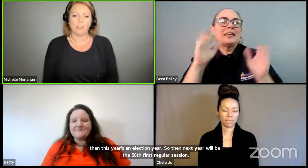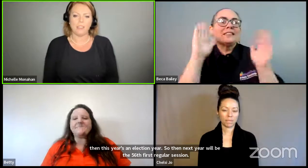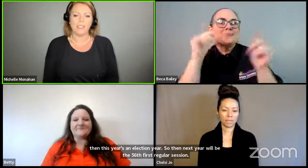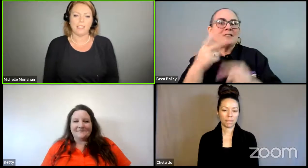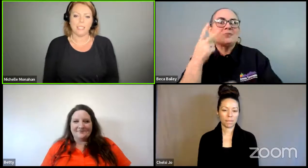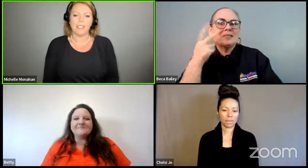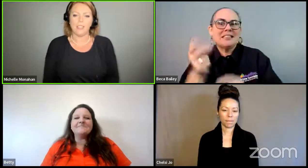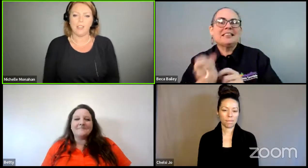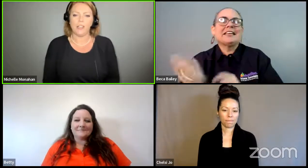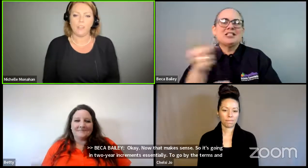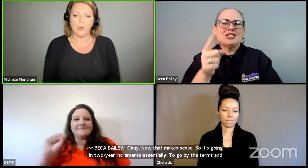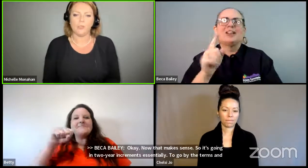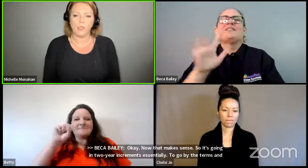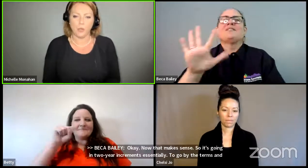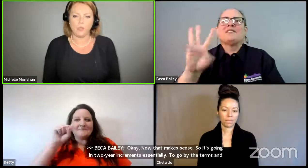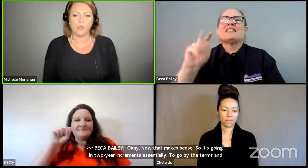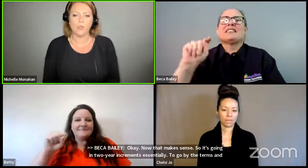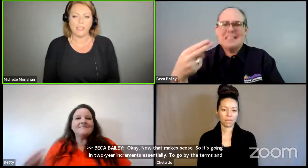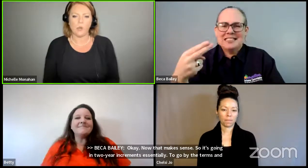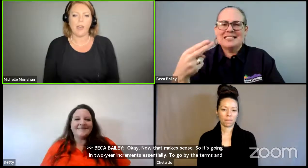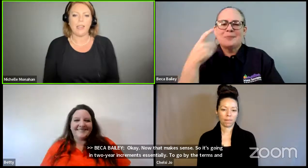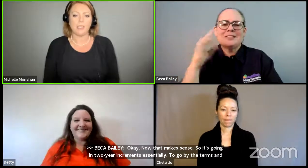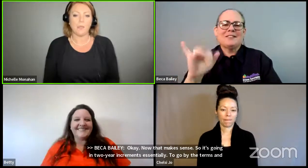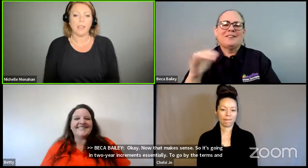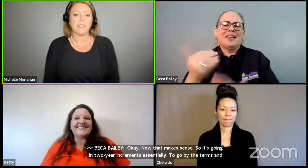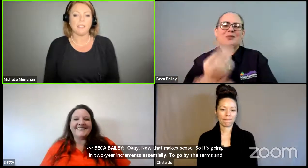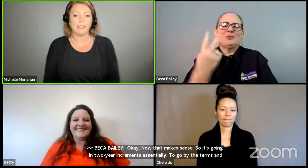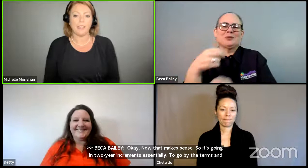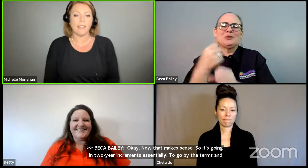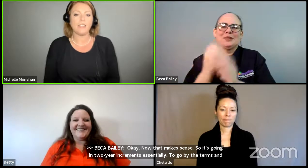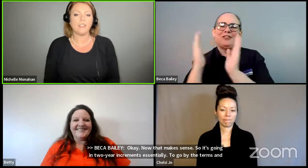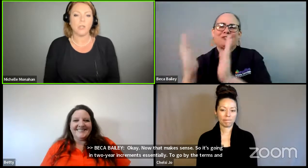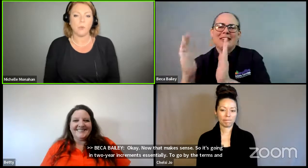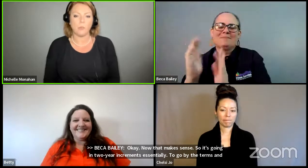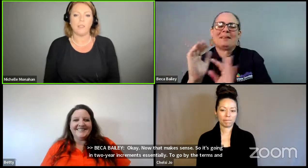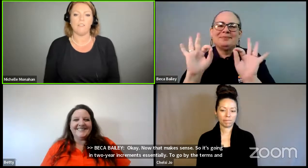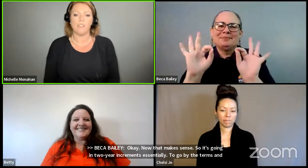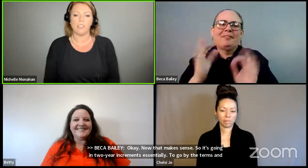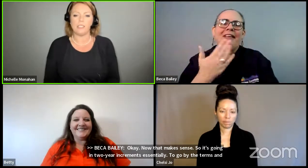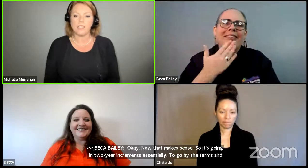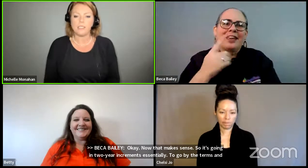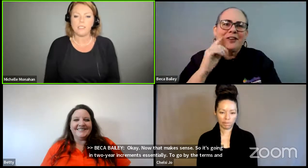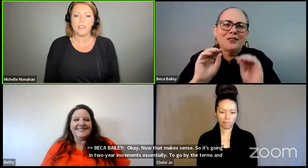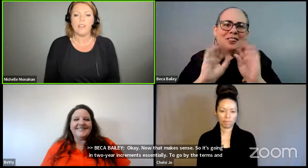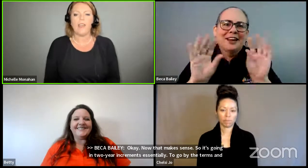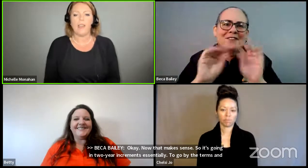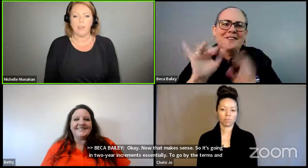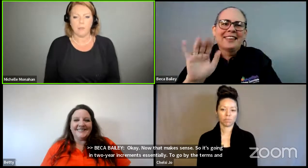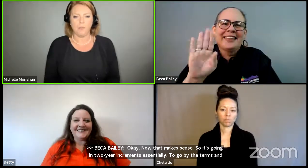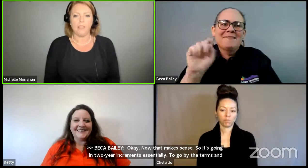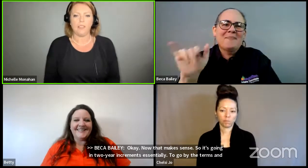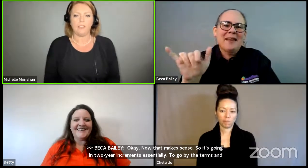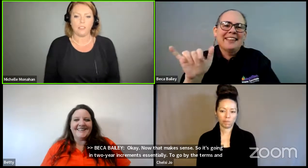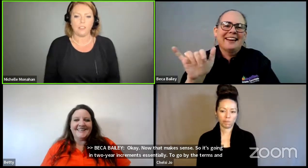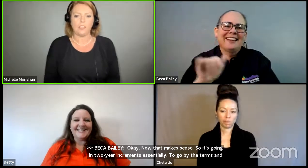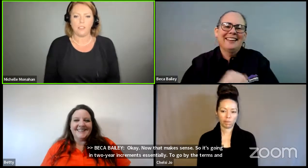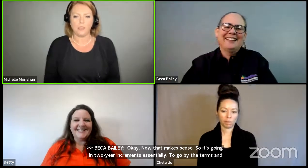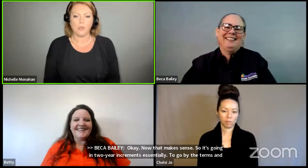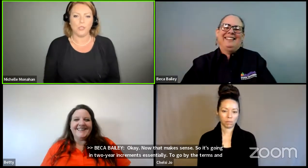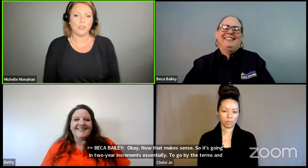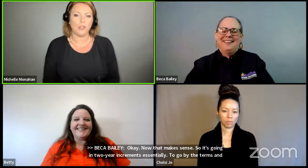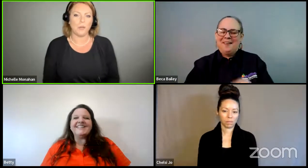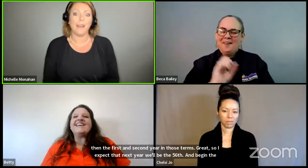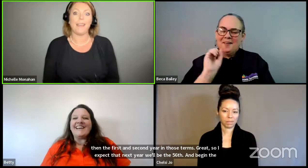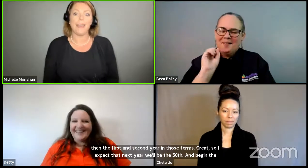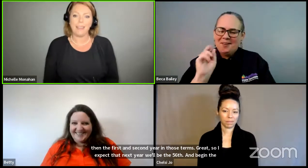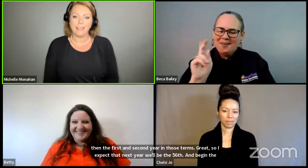then the first and second year in those terms. Great. So I expect that next year will be the 56th and begin the first of the